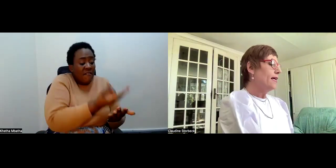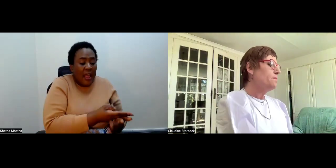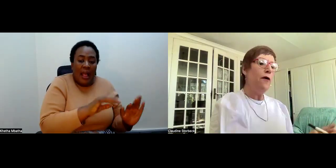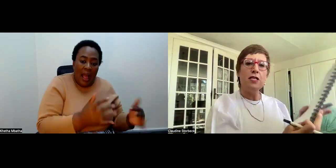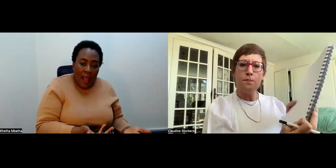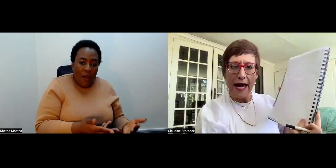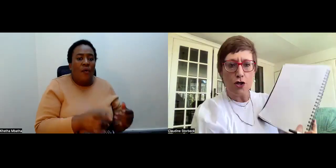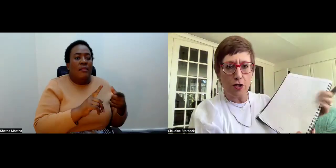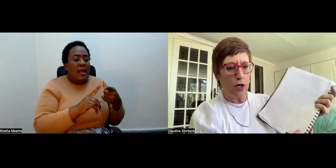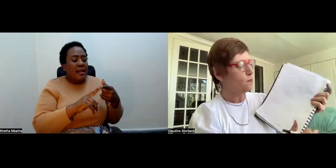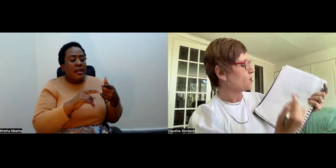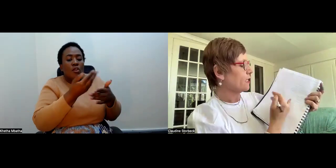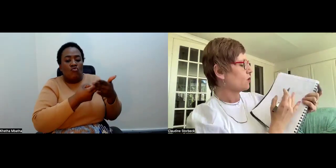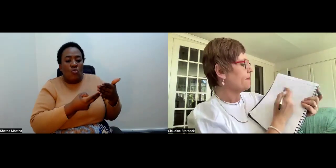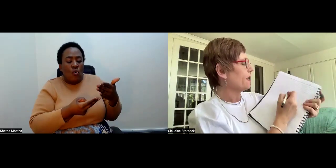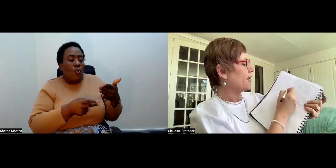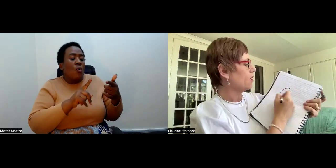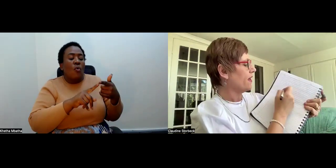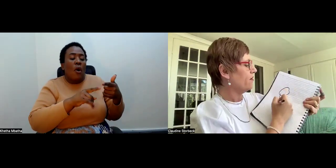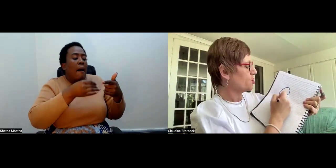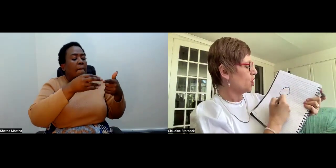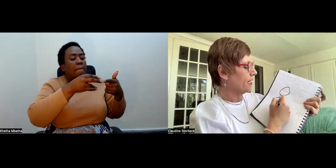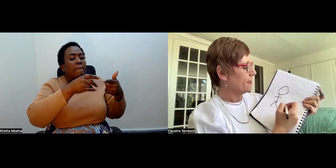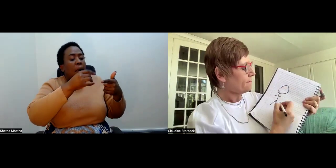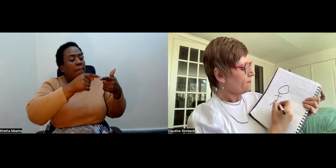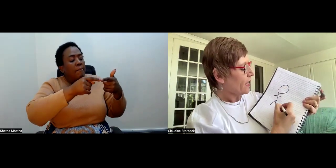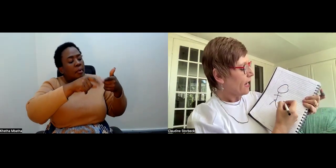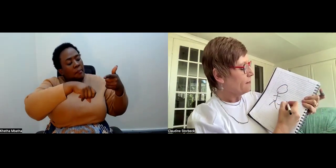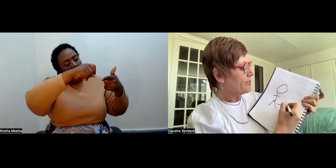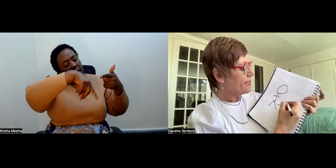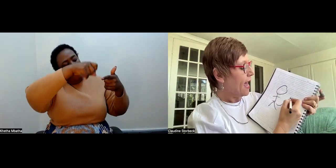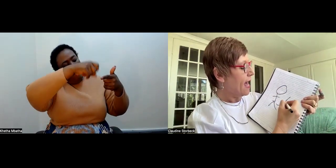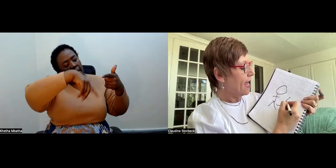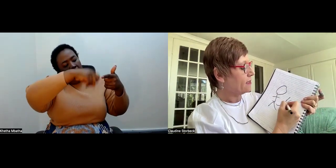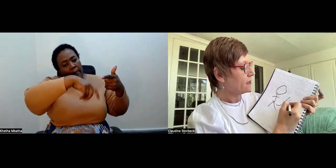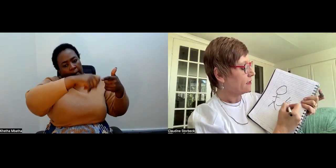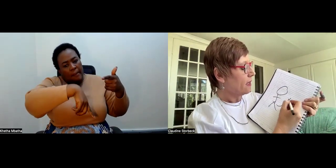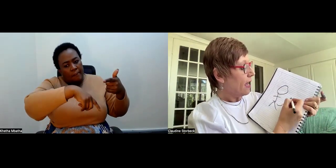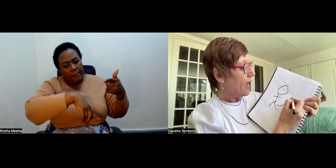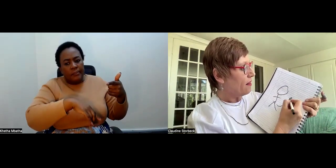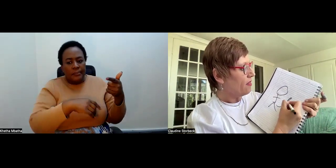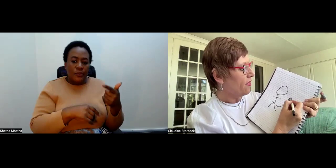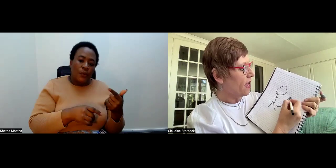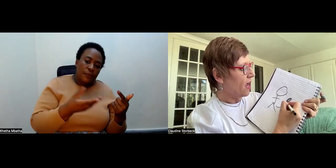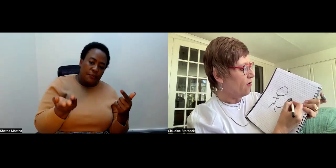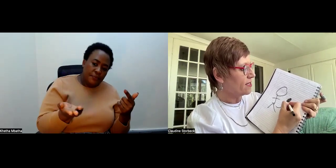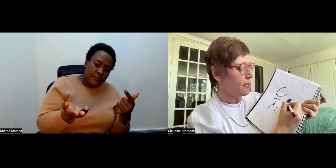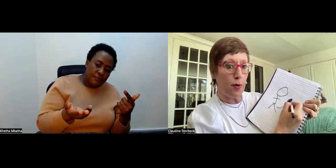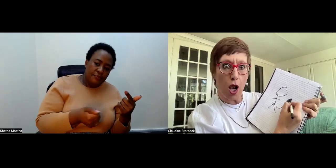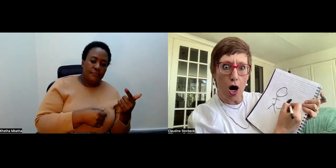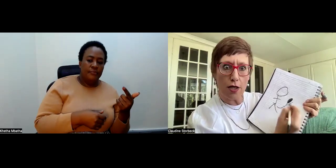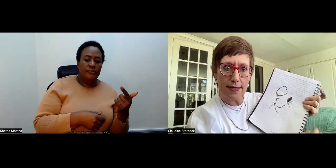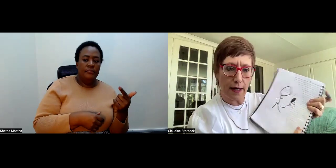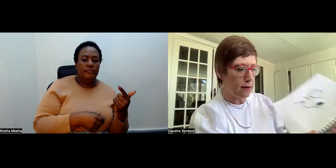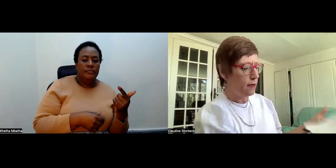So an experience page or experience book is going to look something like, there's Johnny, his hand, and there is